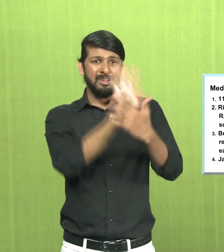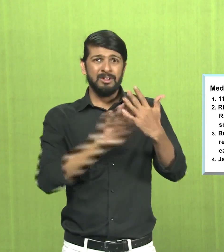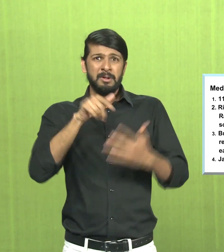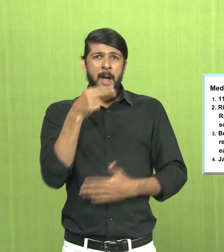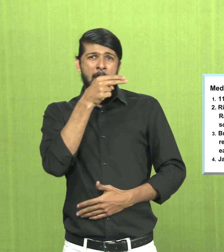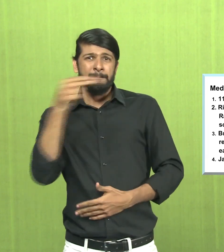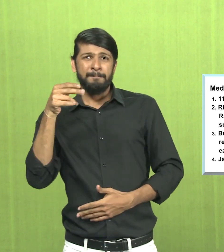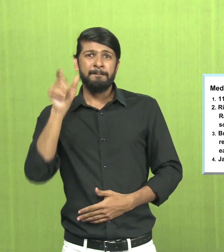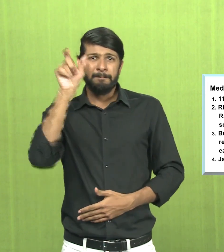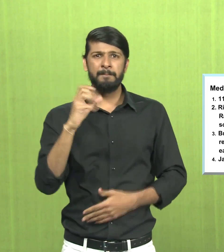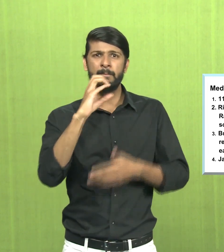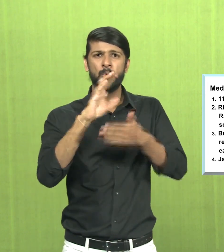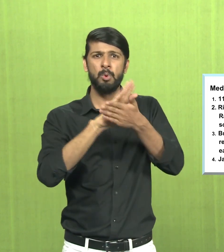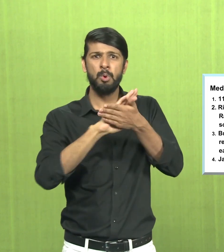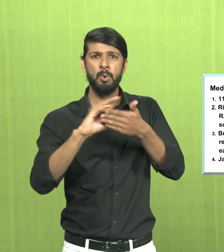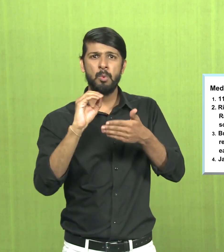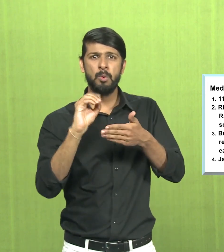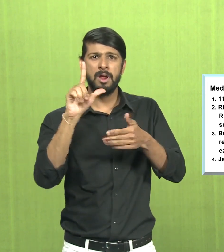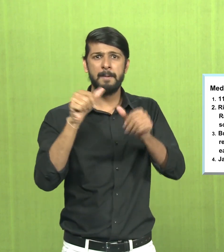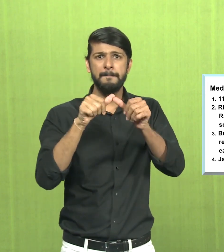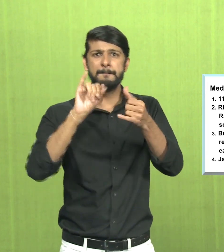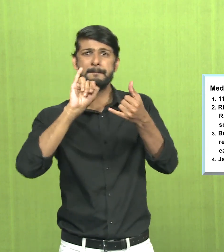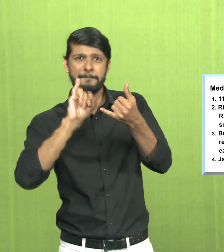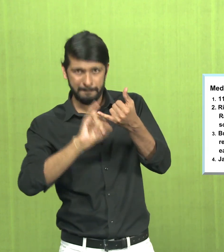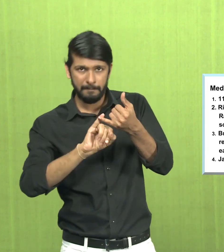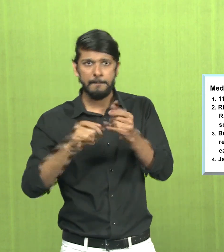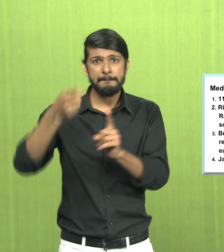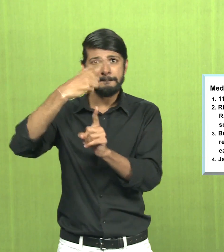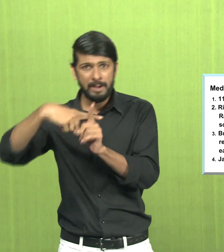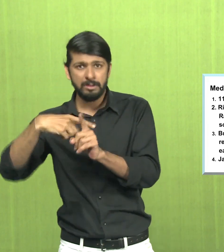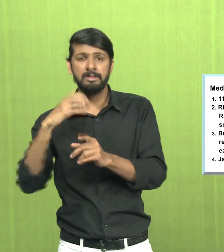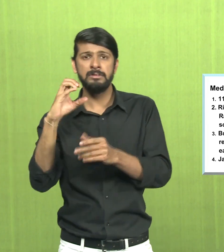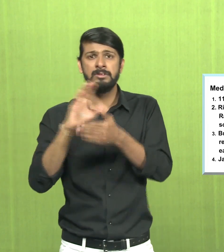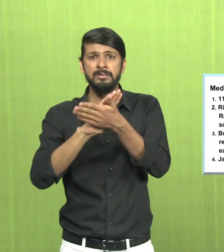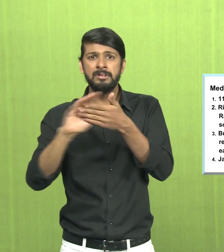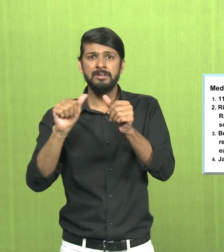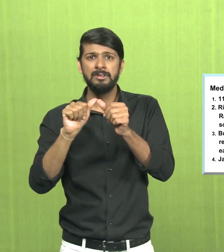and the south were two dynasties, namely the Cholas and the Chalukyas.